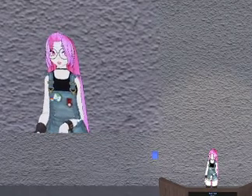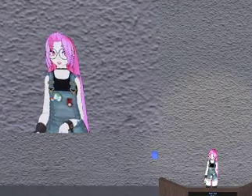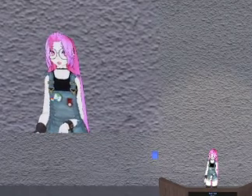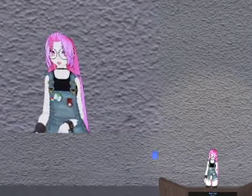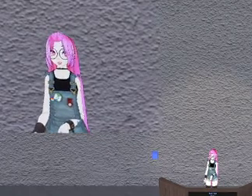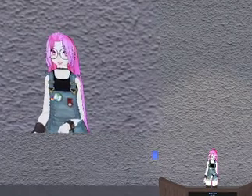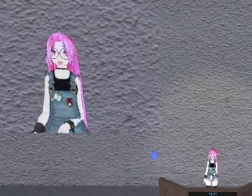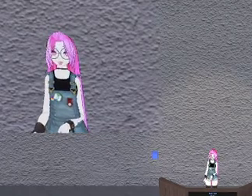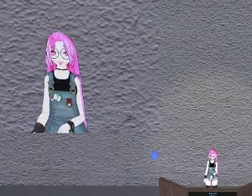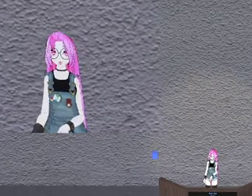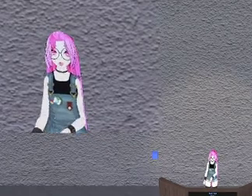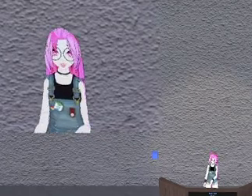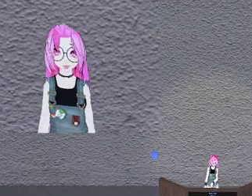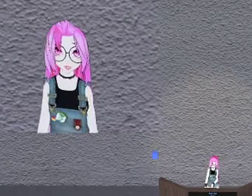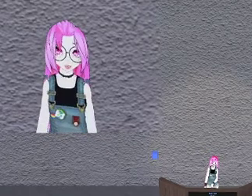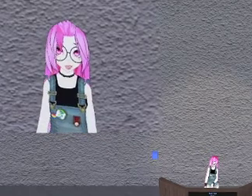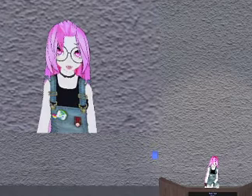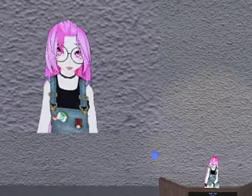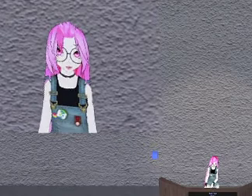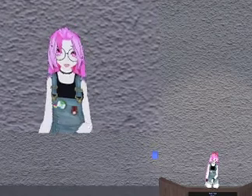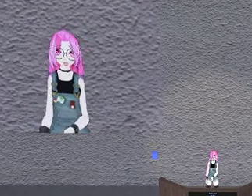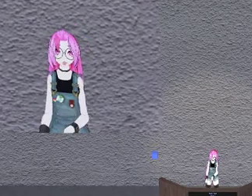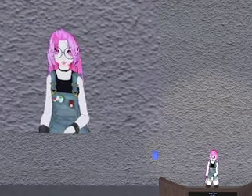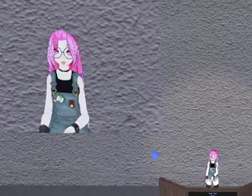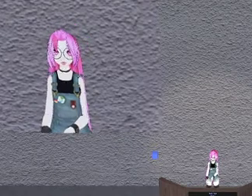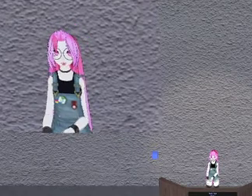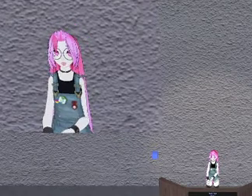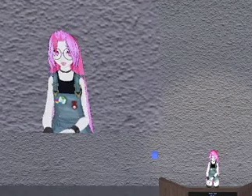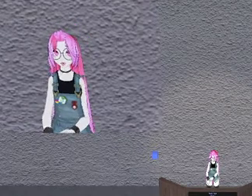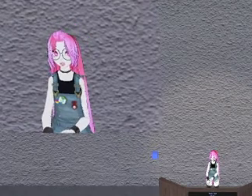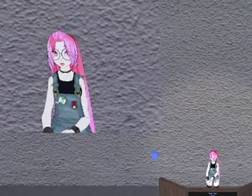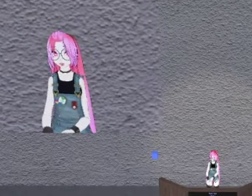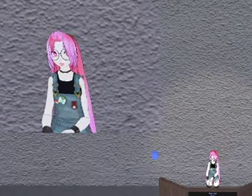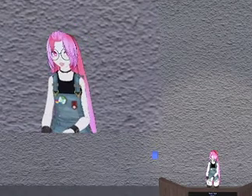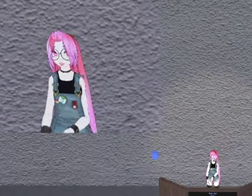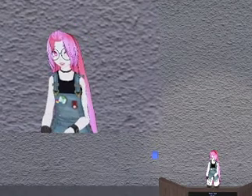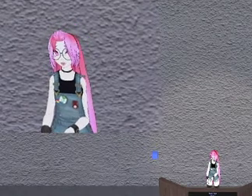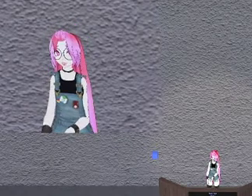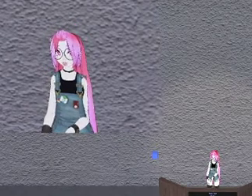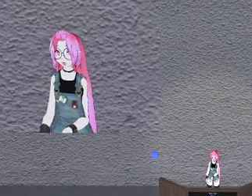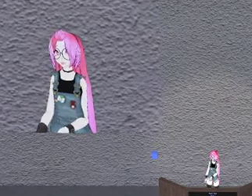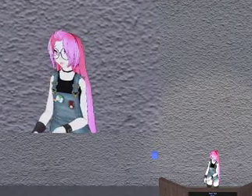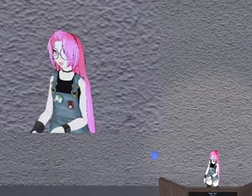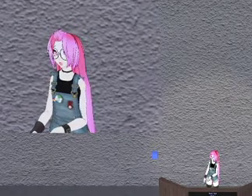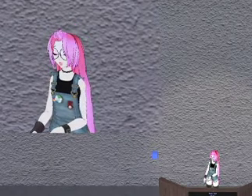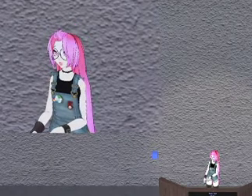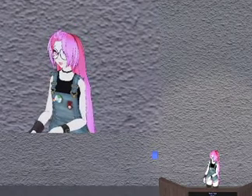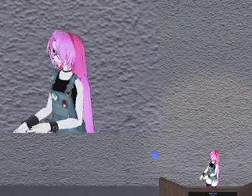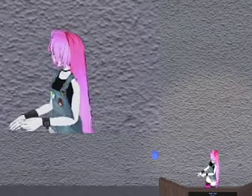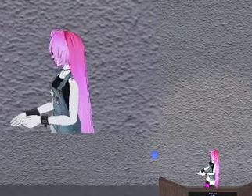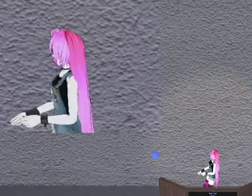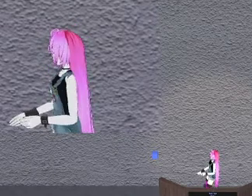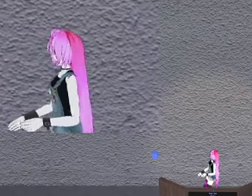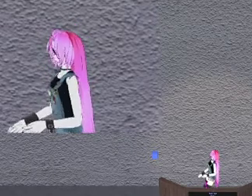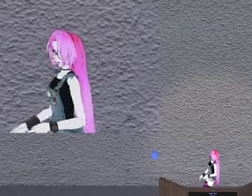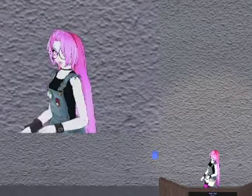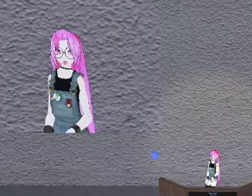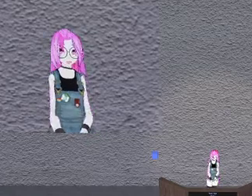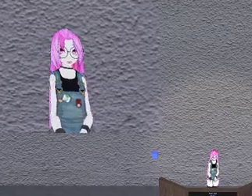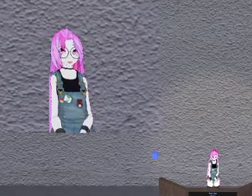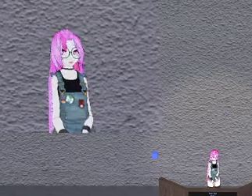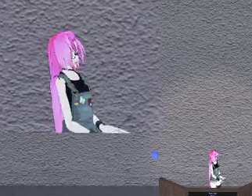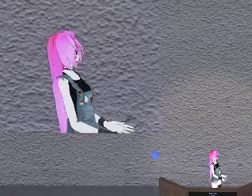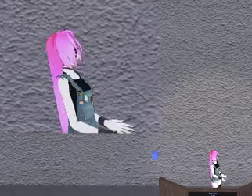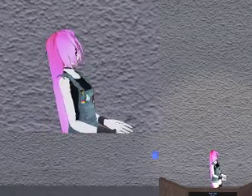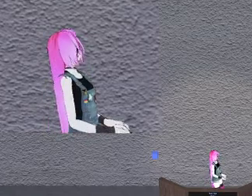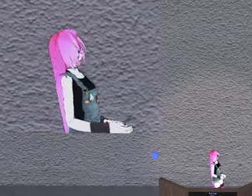This will be about a 2-hour seminar. I hope that you guys have some snacks. If not, you will be scolded for leaving the